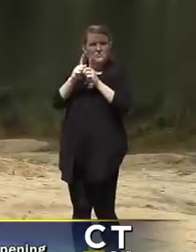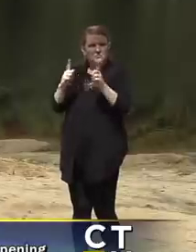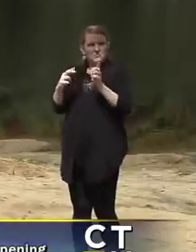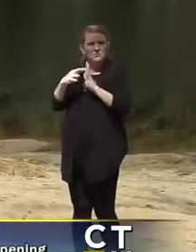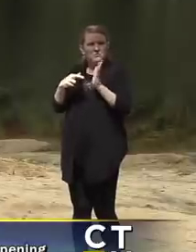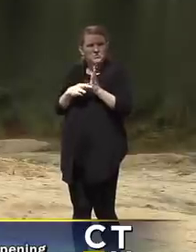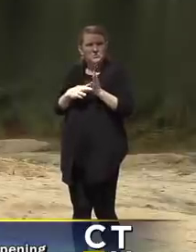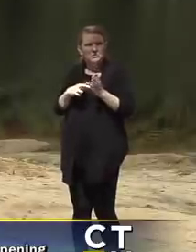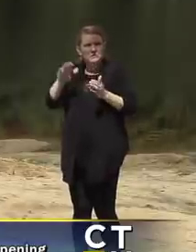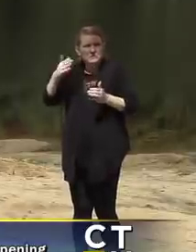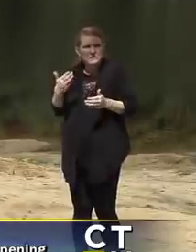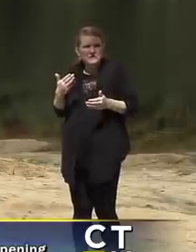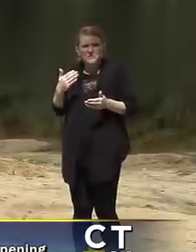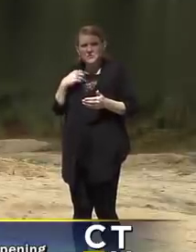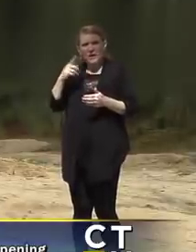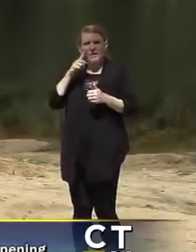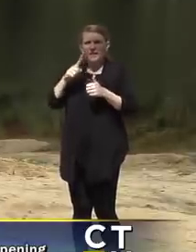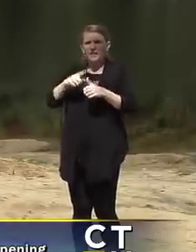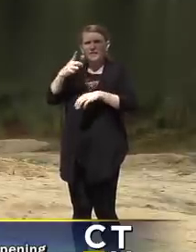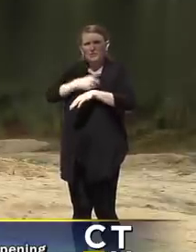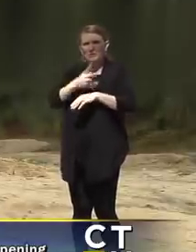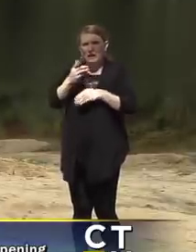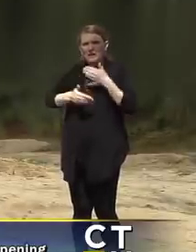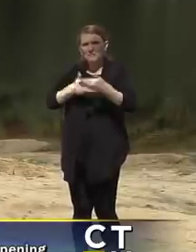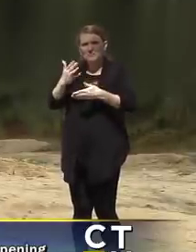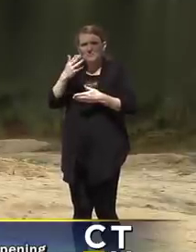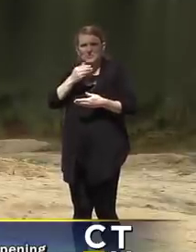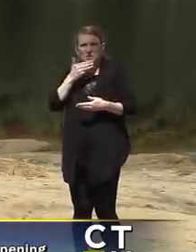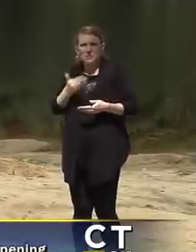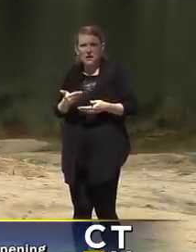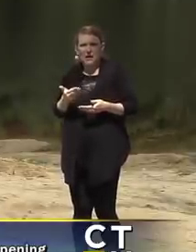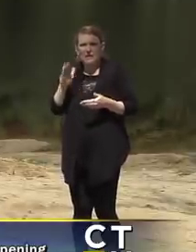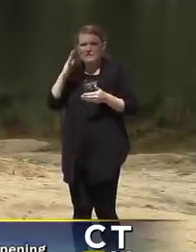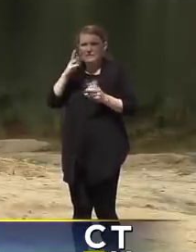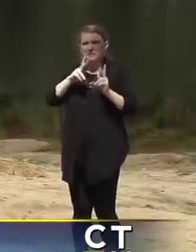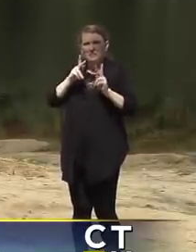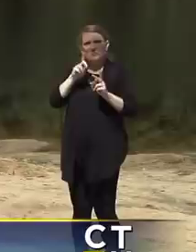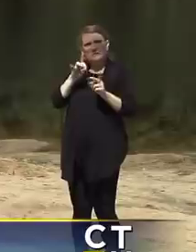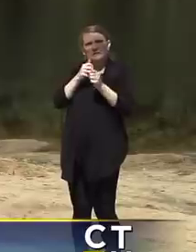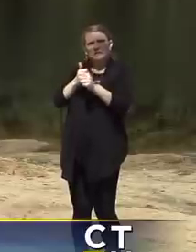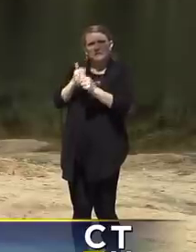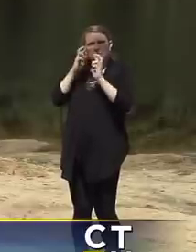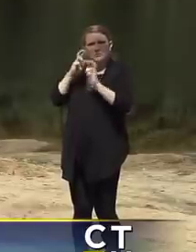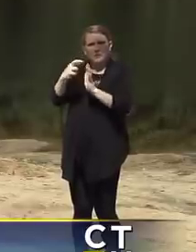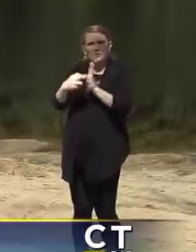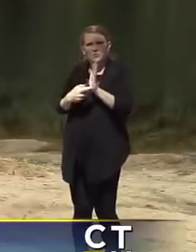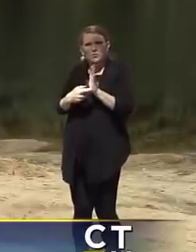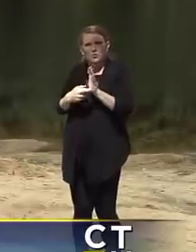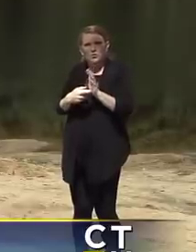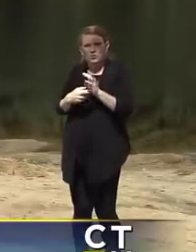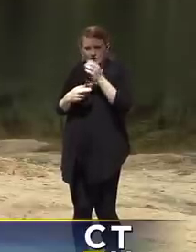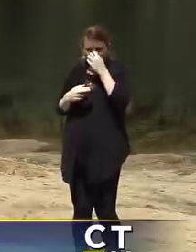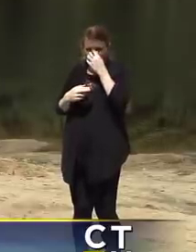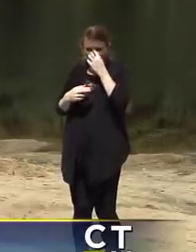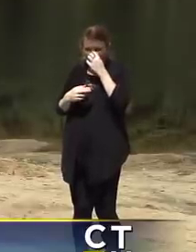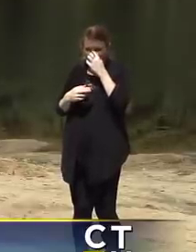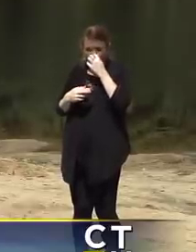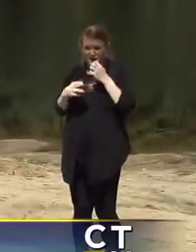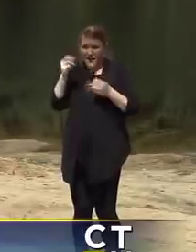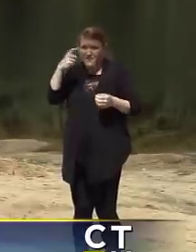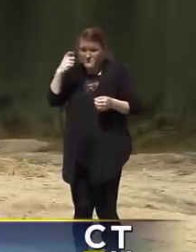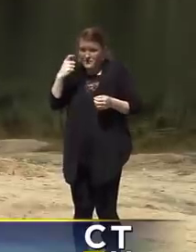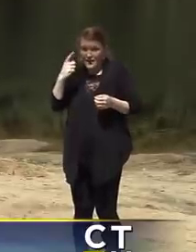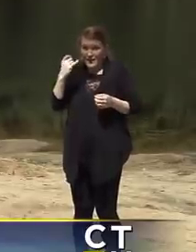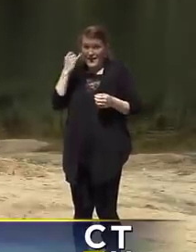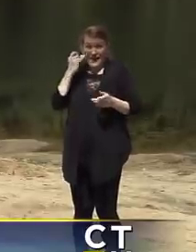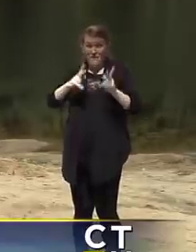went pretty well. I think people really respected the protocols that were in place. And they know we're not going to get to day two or stage two